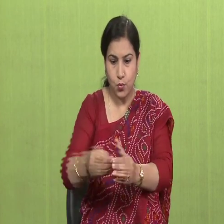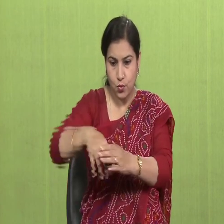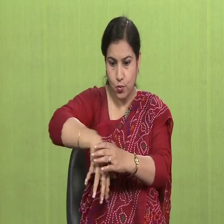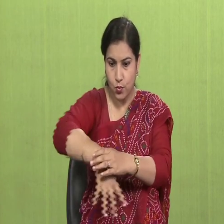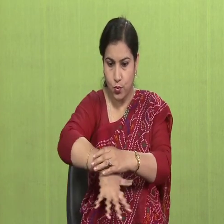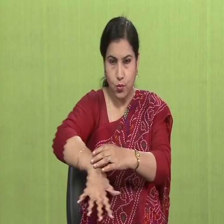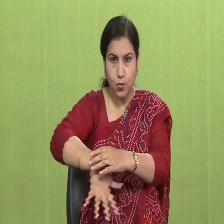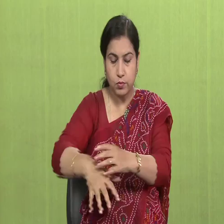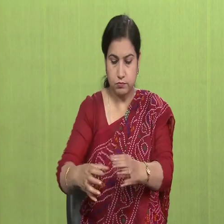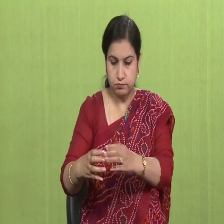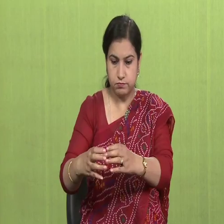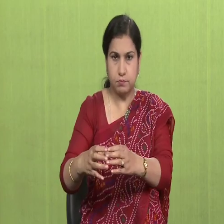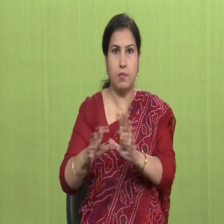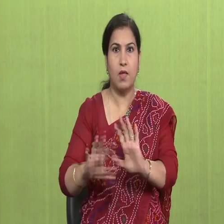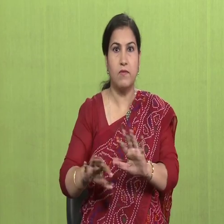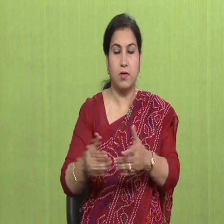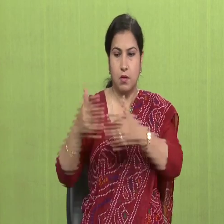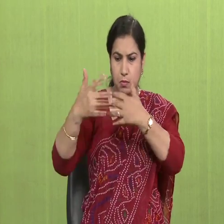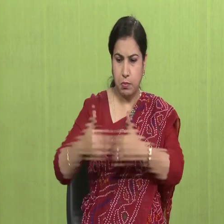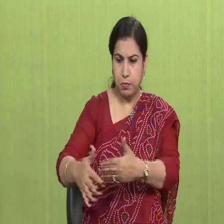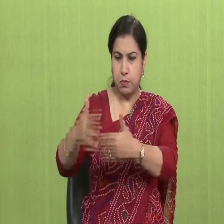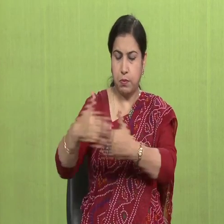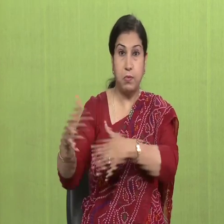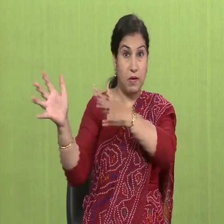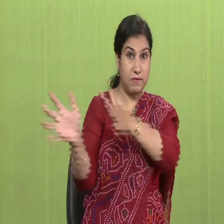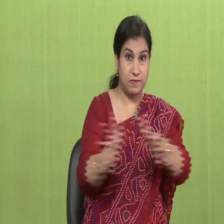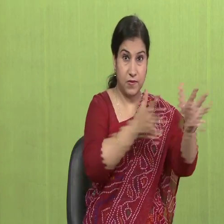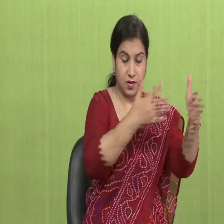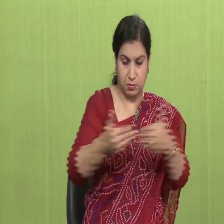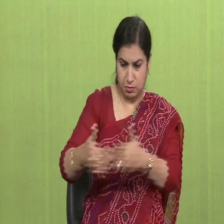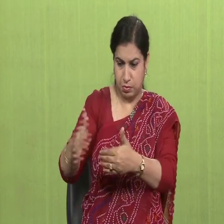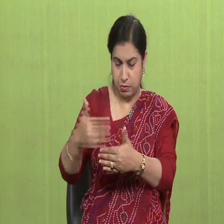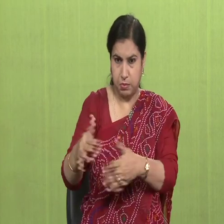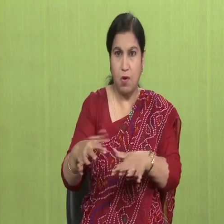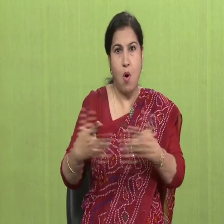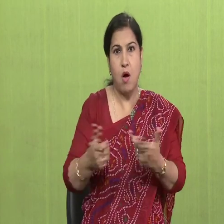protecting it from being blown away by the wind or washed away by water.